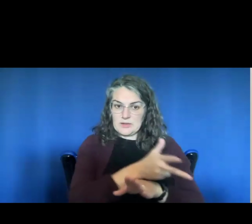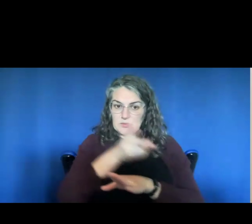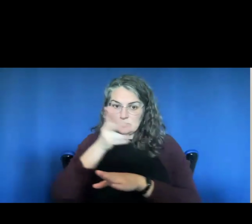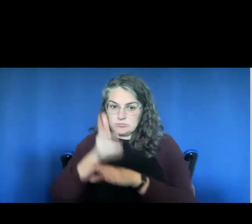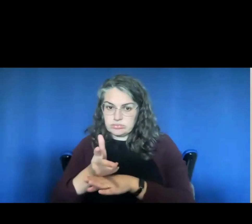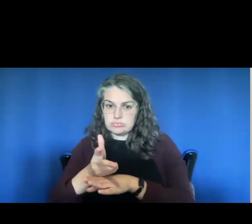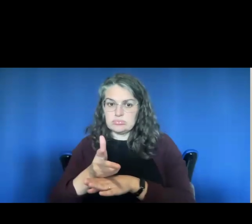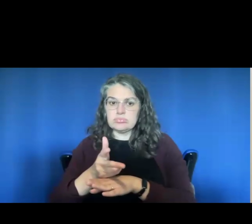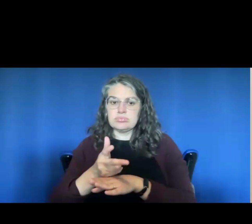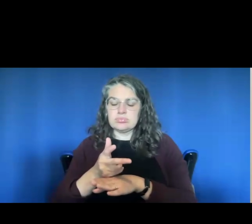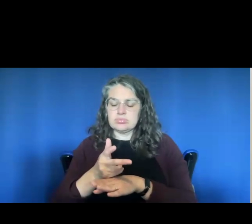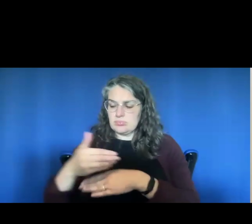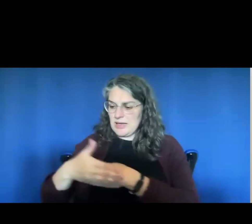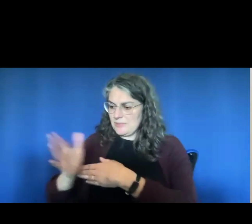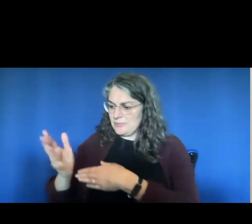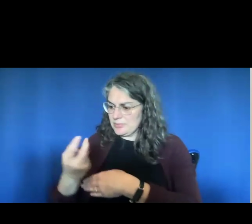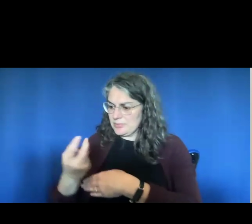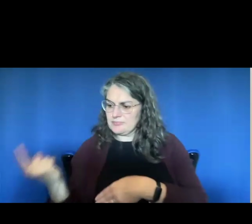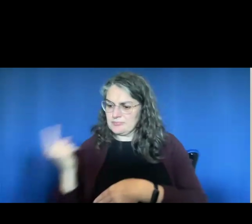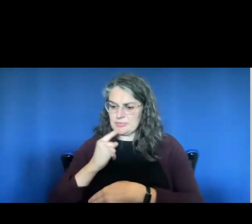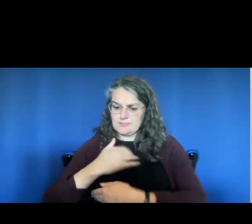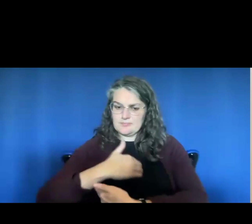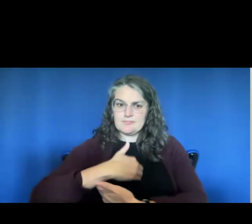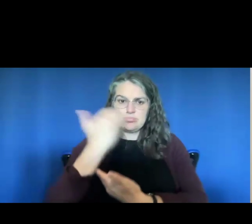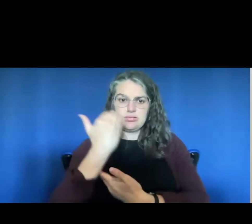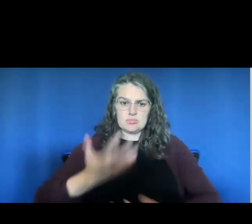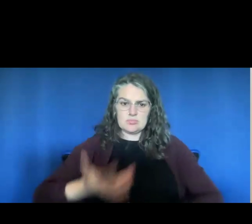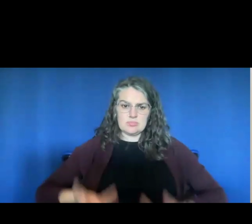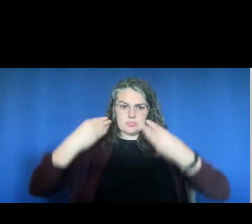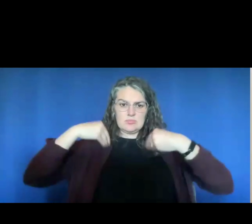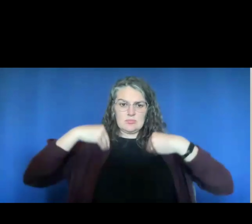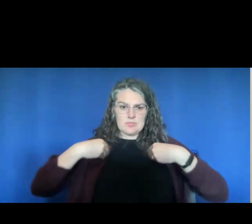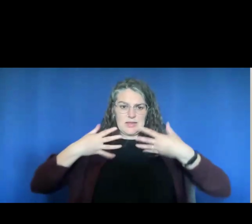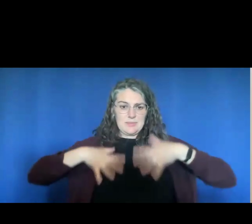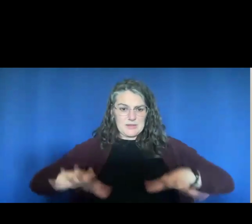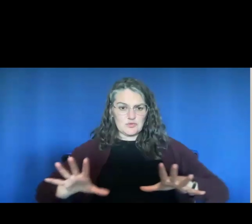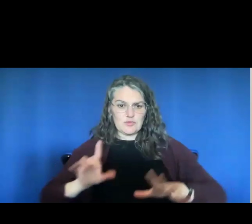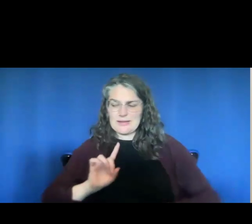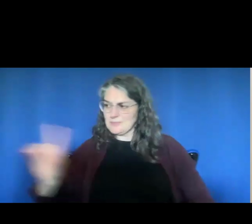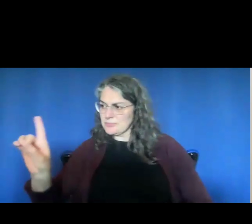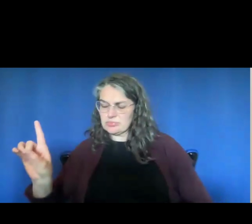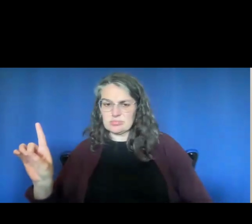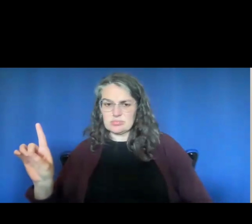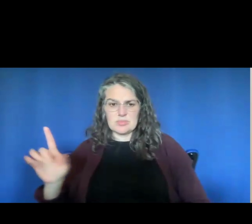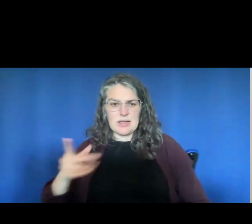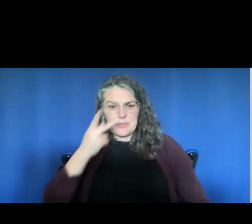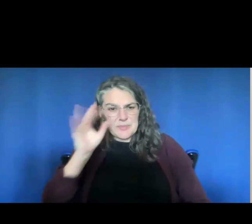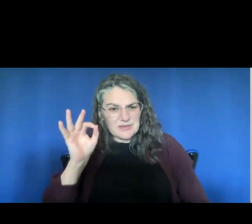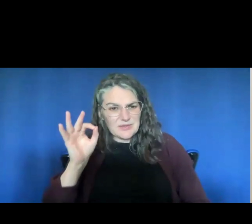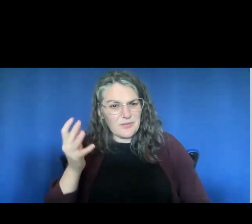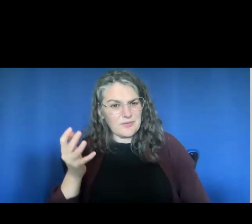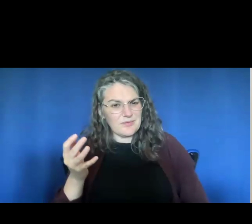pissed off. What the fuck was he thinking? Did he think skipping a good makeout session and just going for